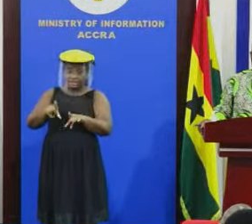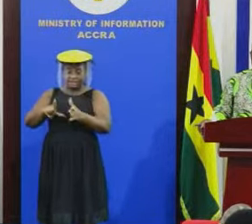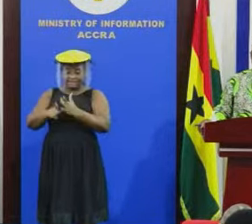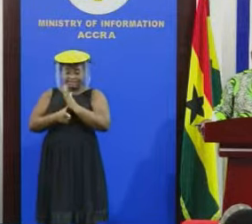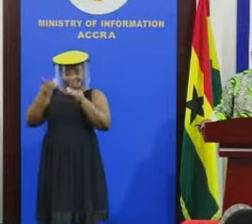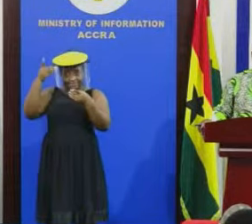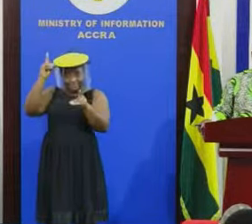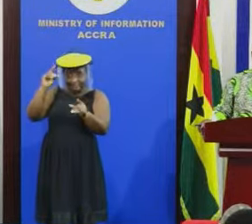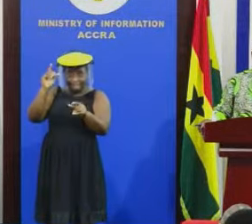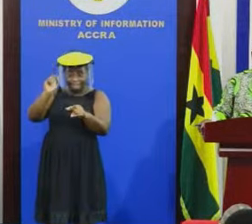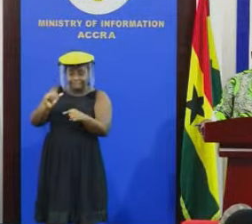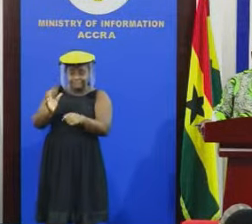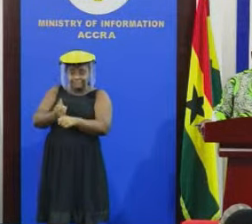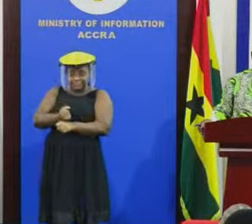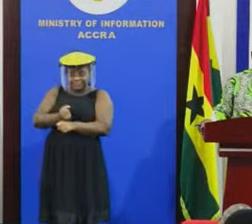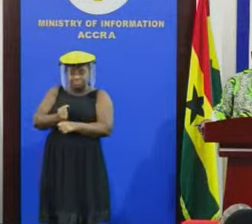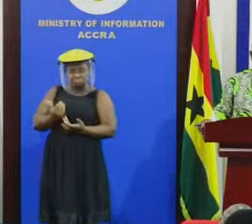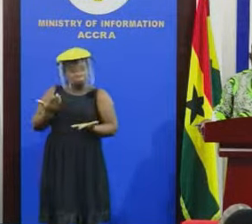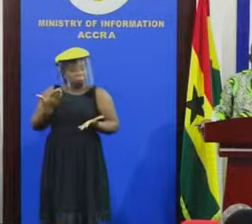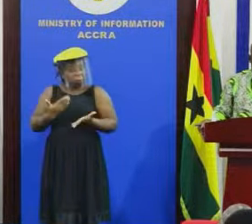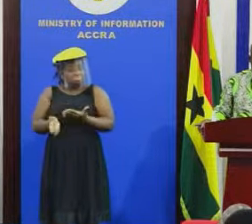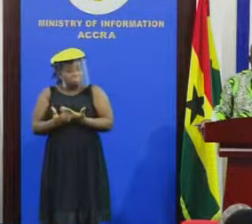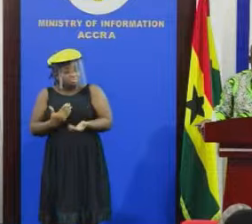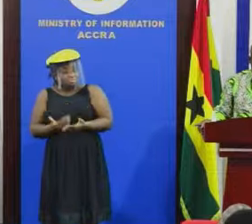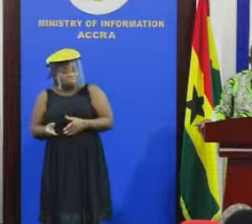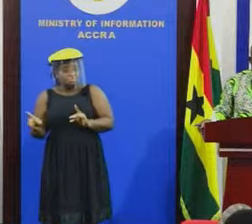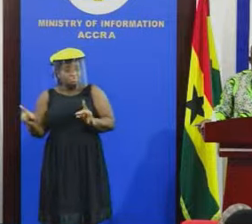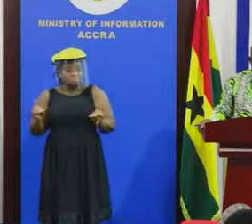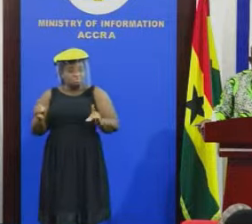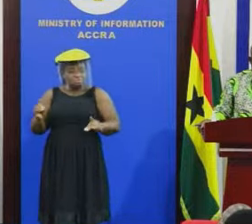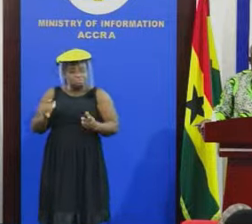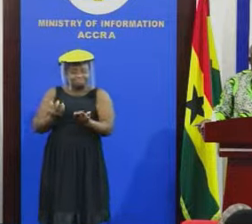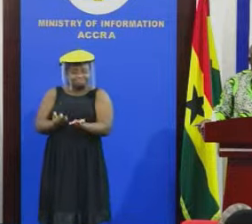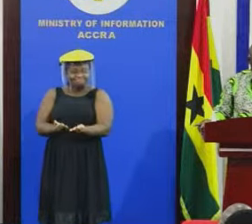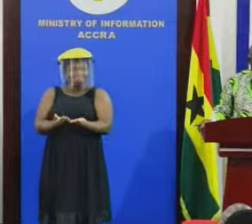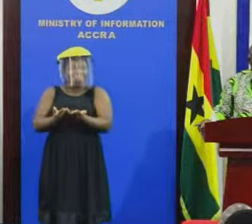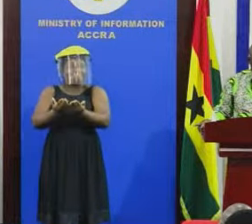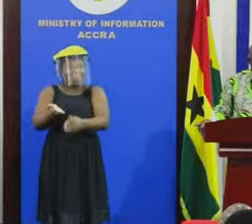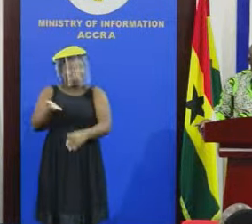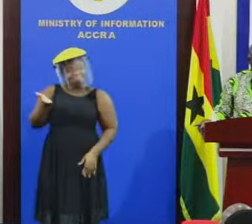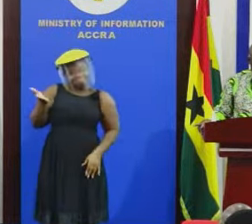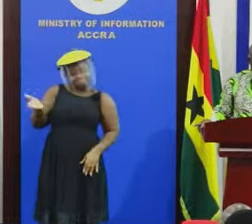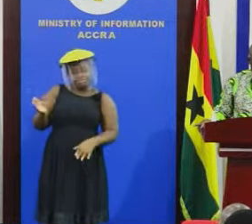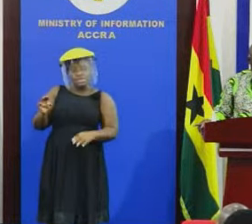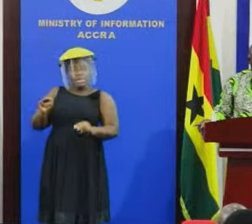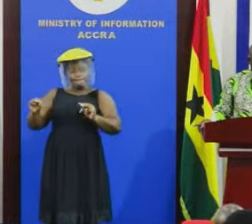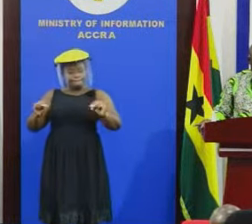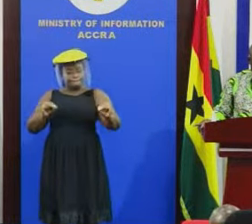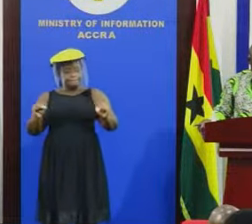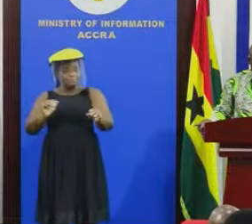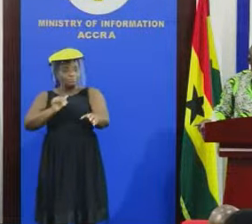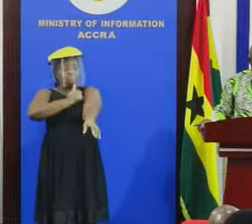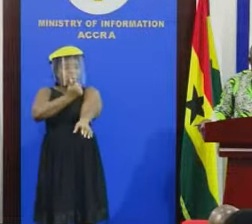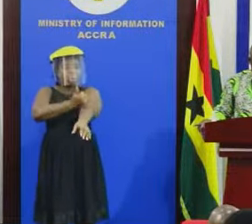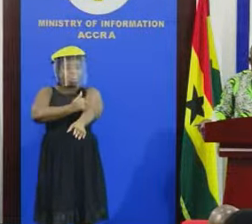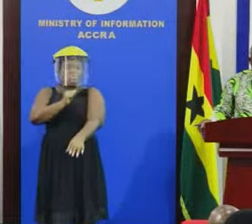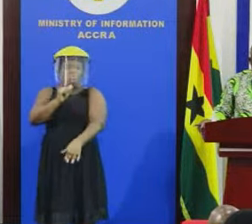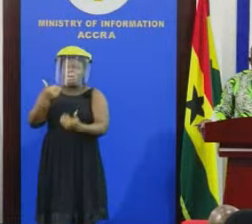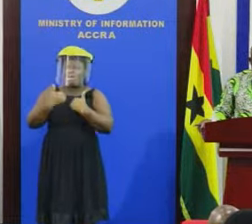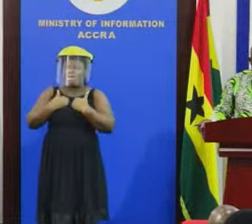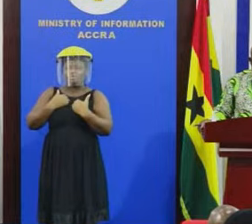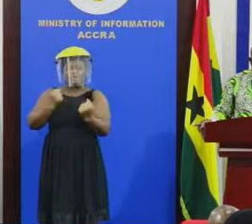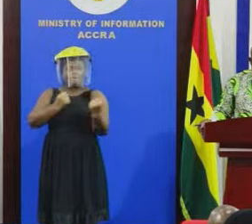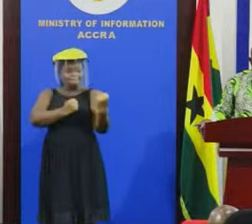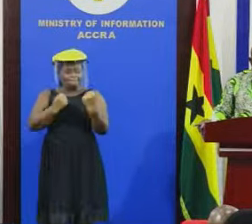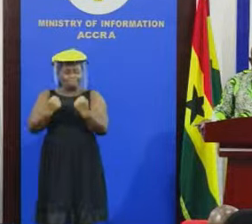decision will be taken whether to go ahead and do what is recommended in there. The management of the authority doesn't have that power to